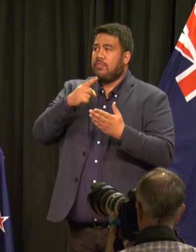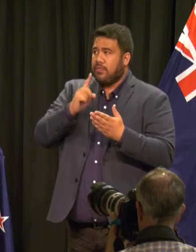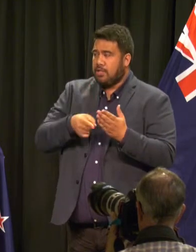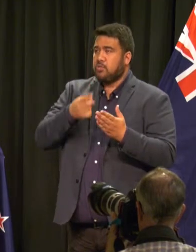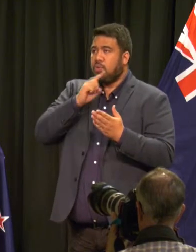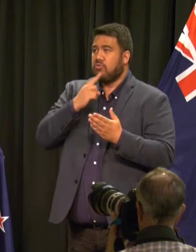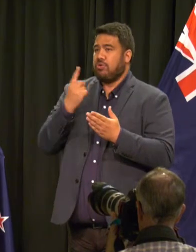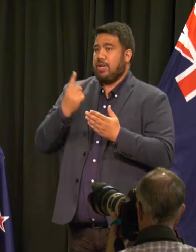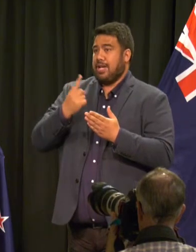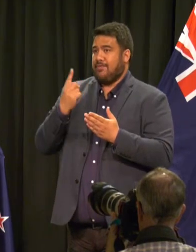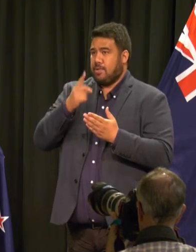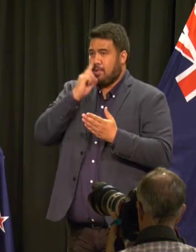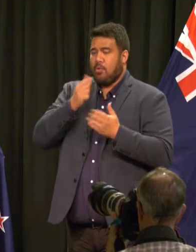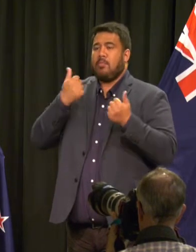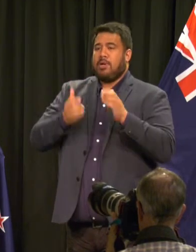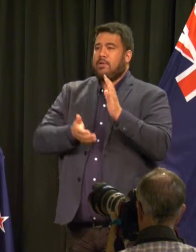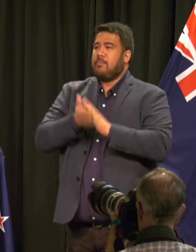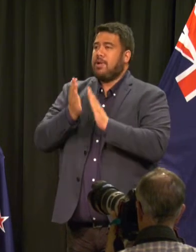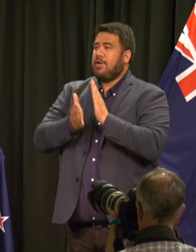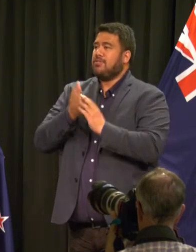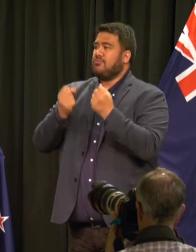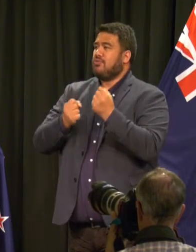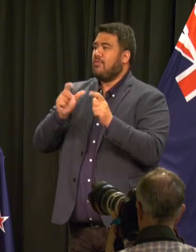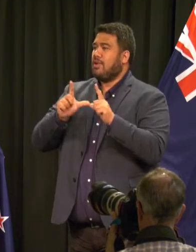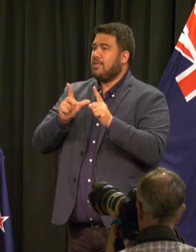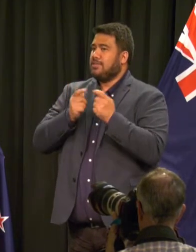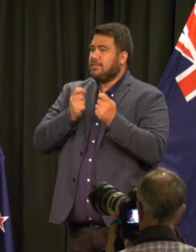1,111 offenders pass their driving licence tests,